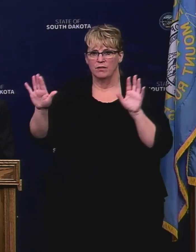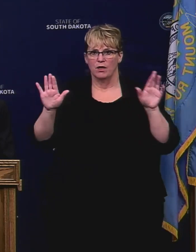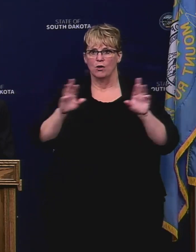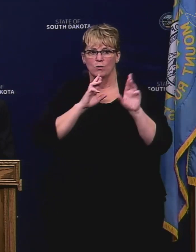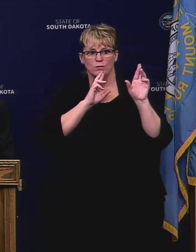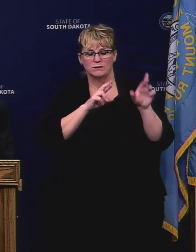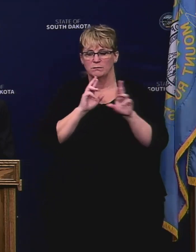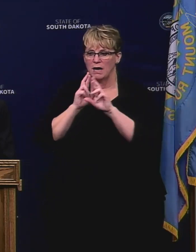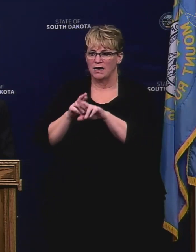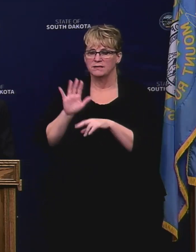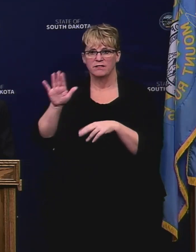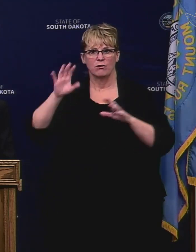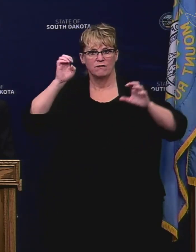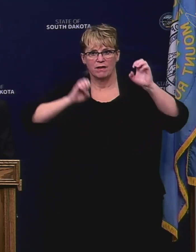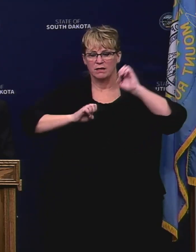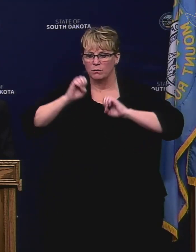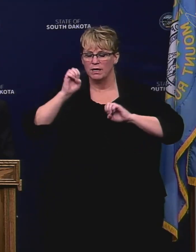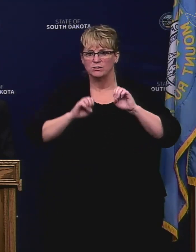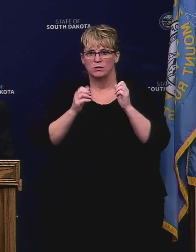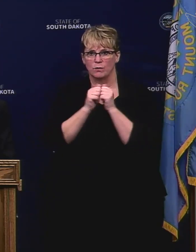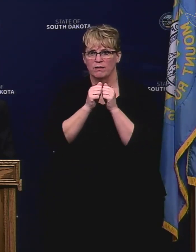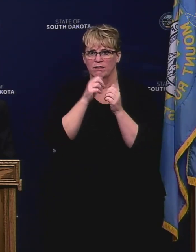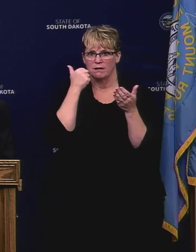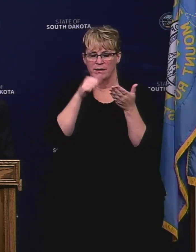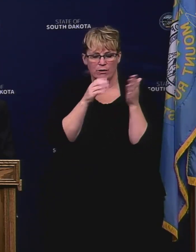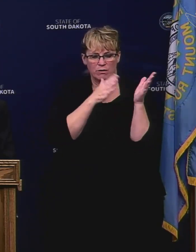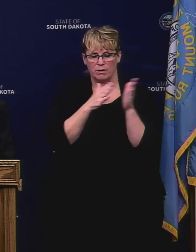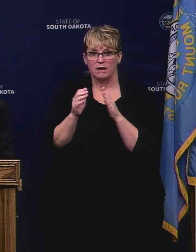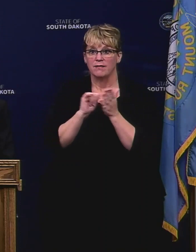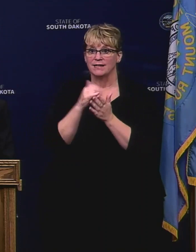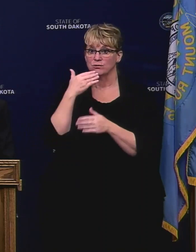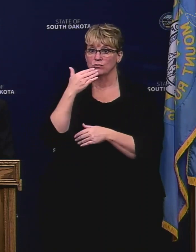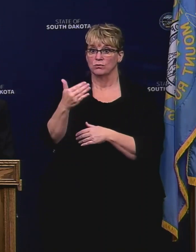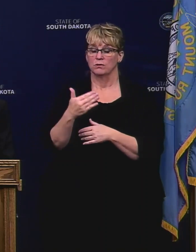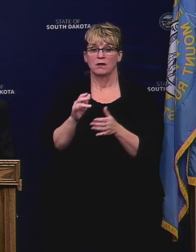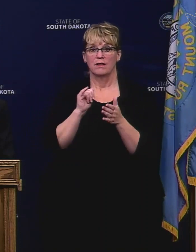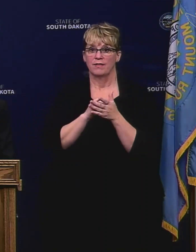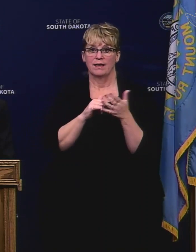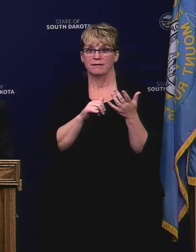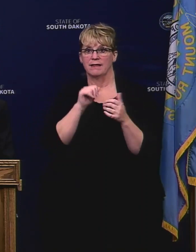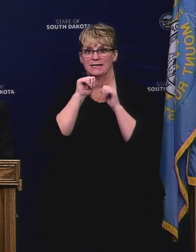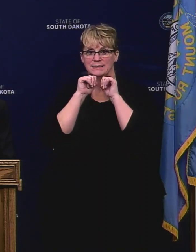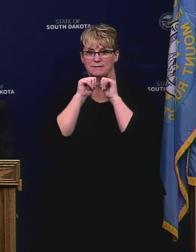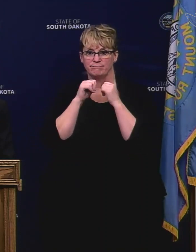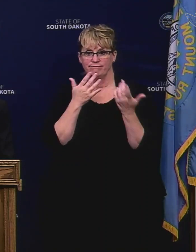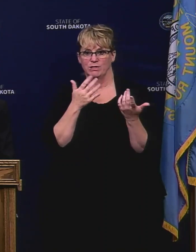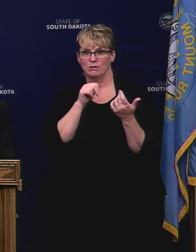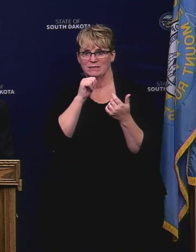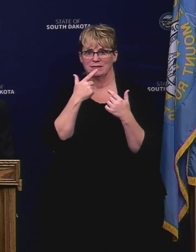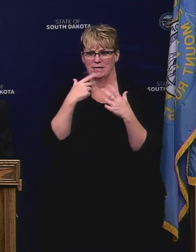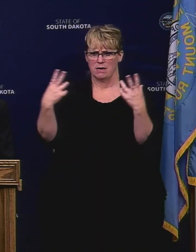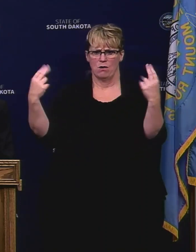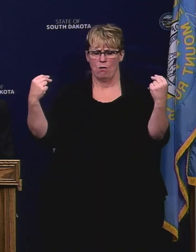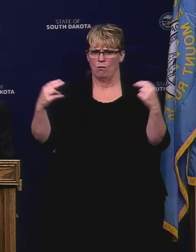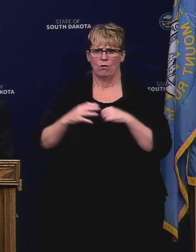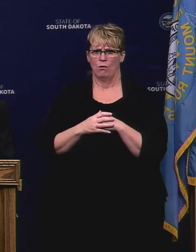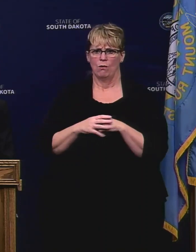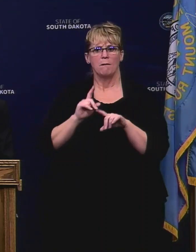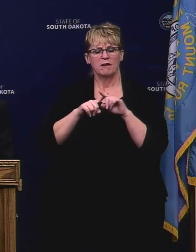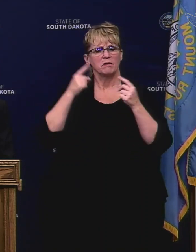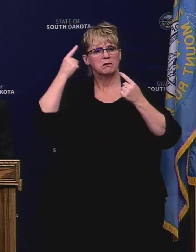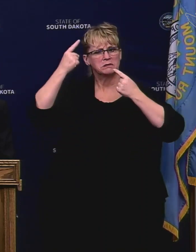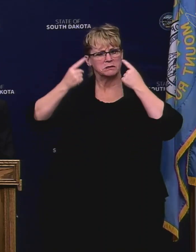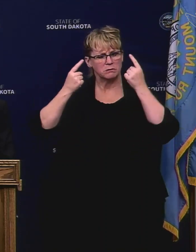and their evaluation of those plans. Which I think is encouraging that they didn't reject them outright and are considering